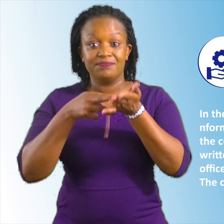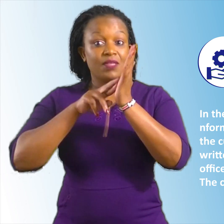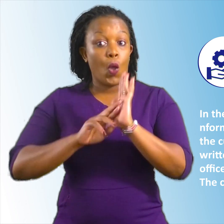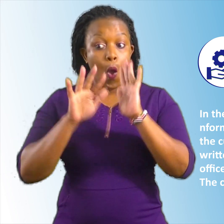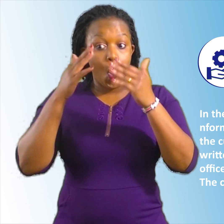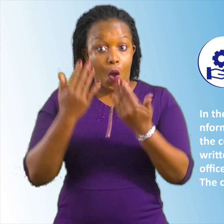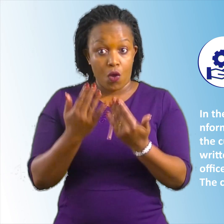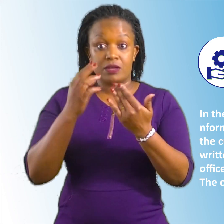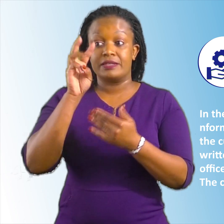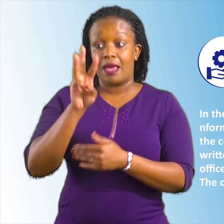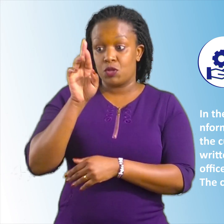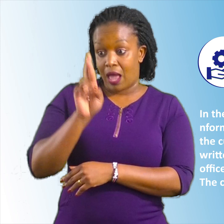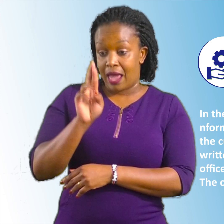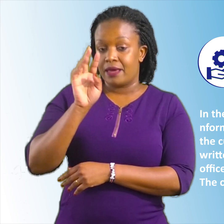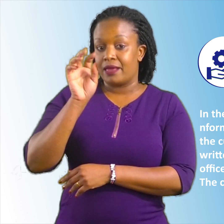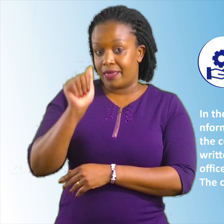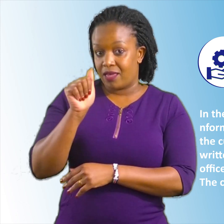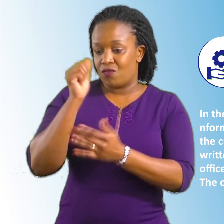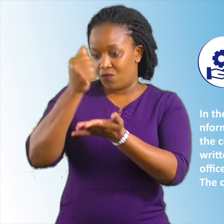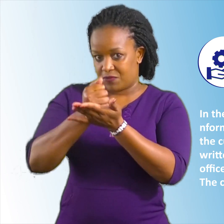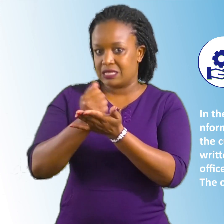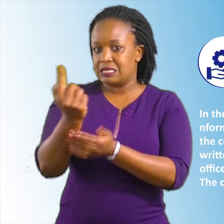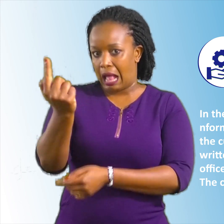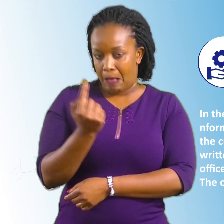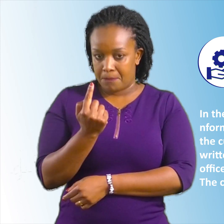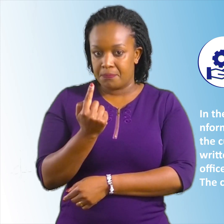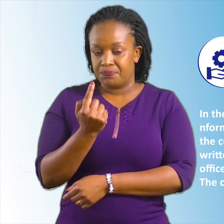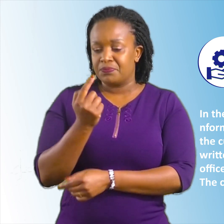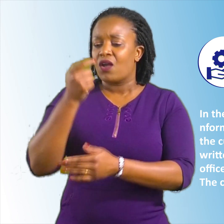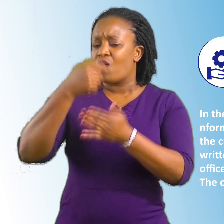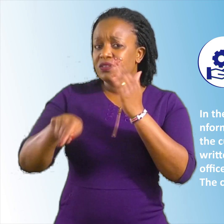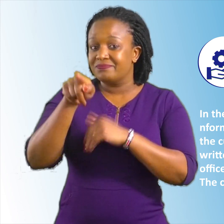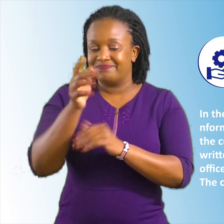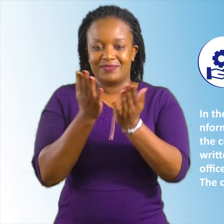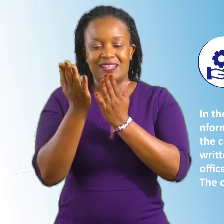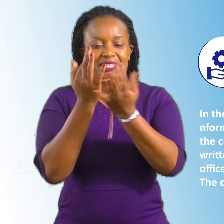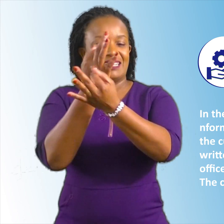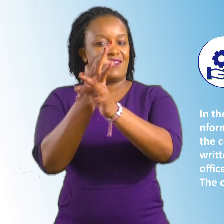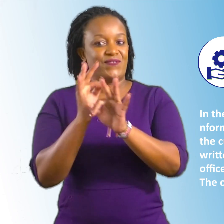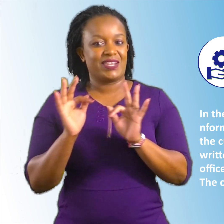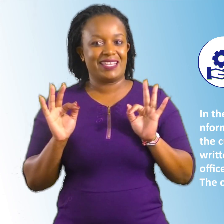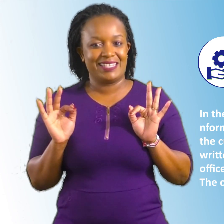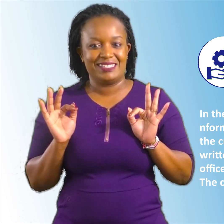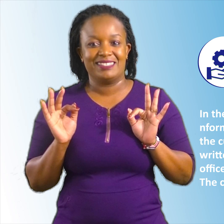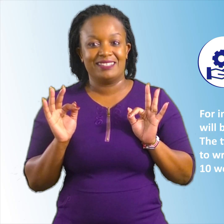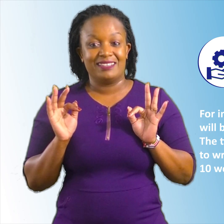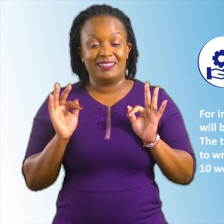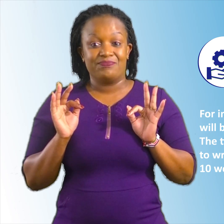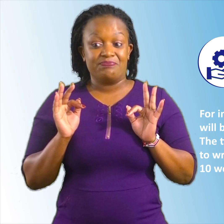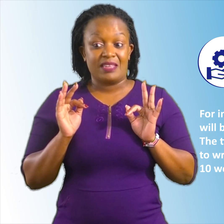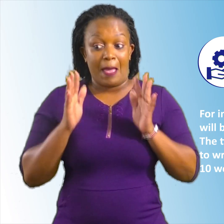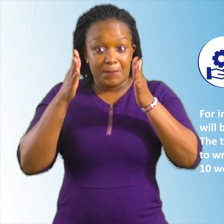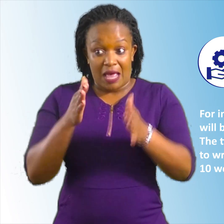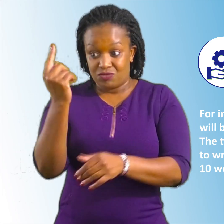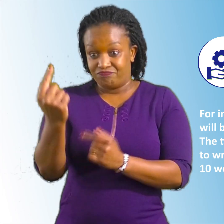simply visit our WRA offices. The charges for this service are free. For